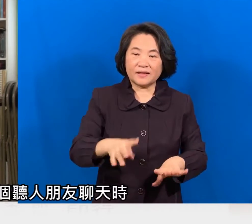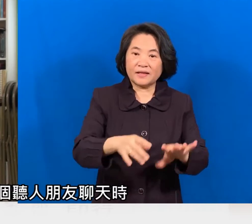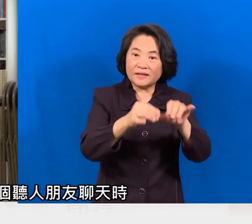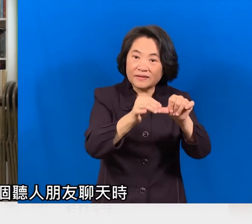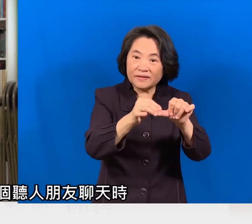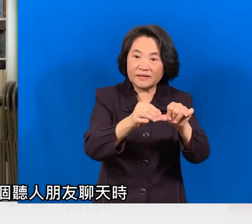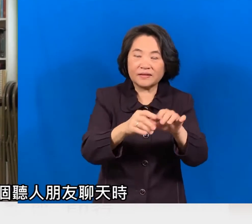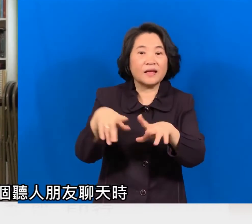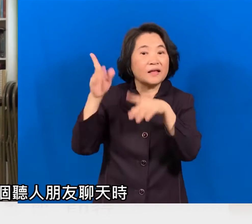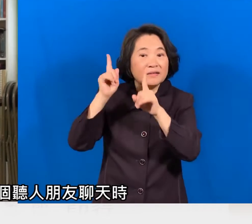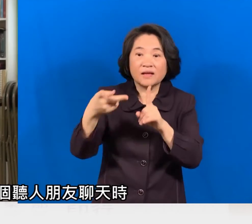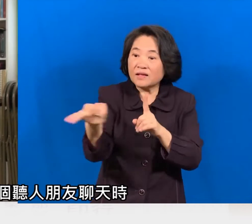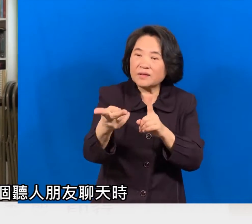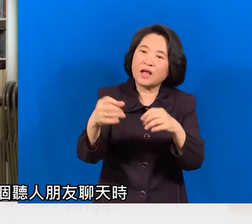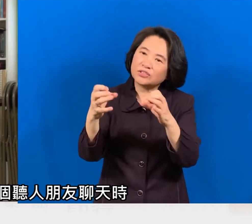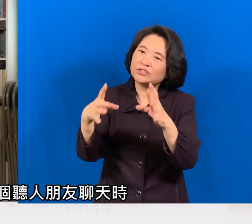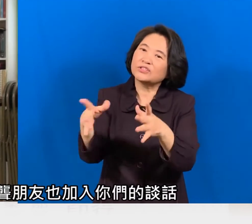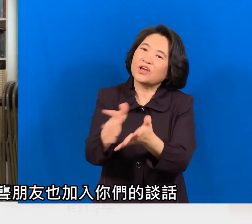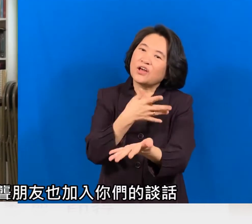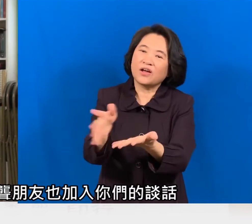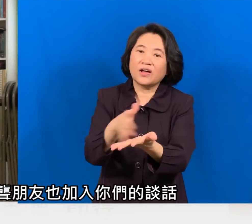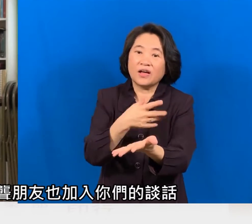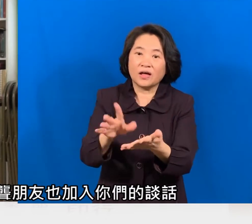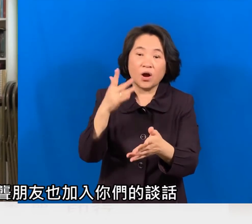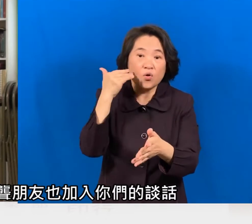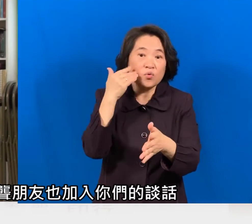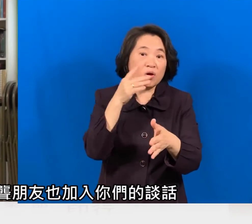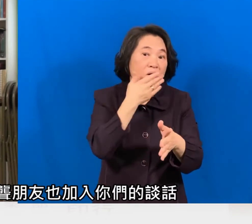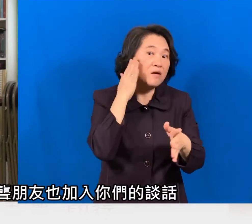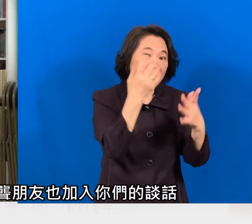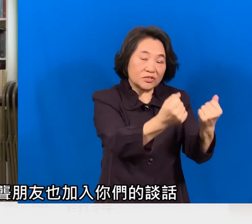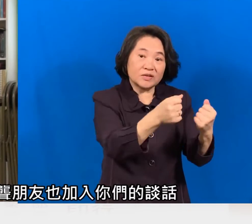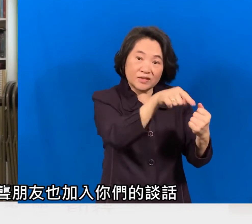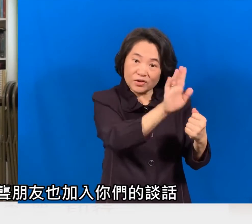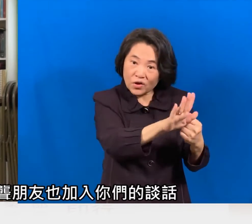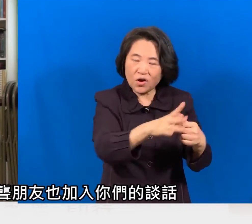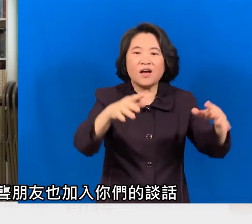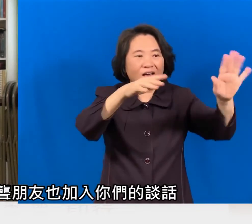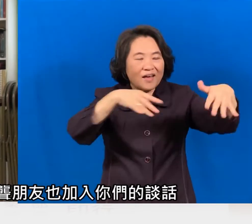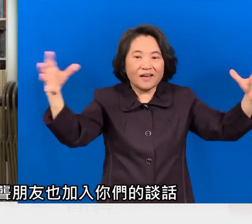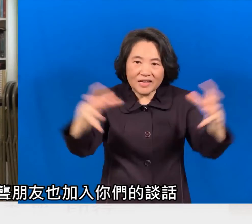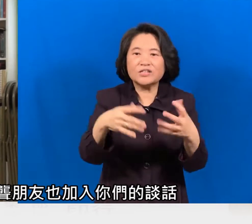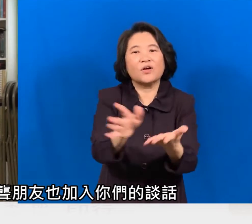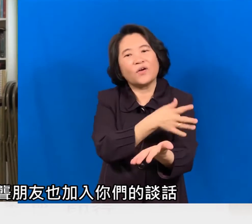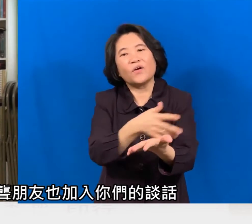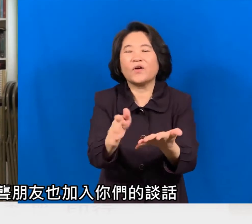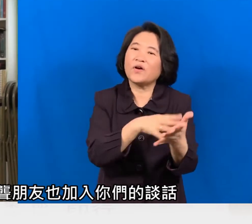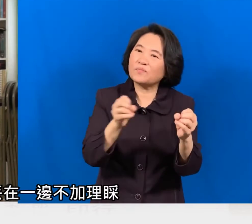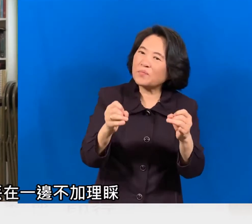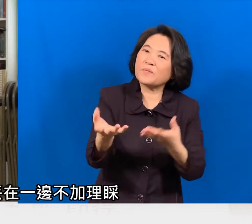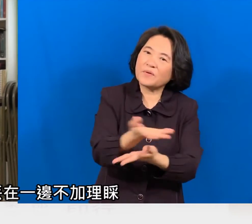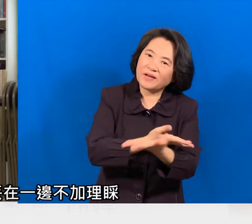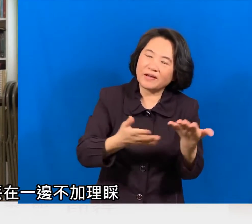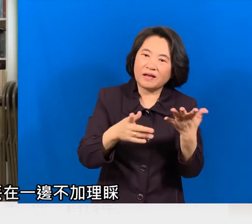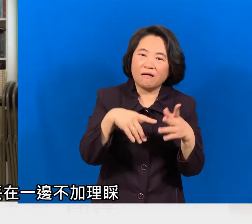5. When you are talking with a hearing friend, don't forget to allow any deaf friends who might be present to join in the